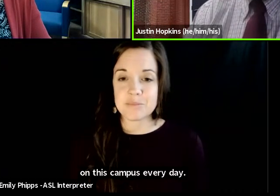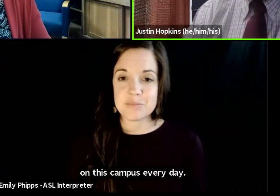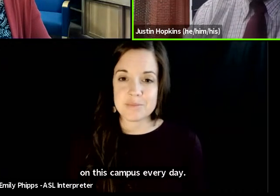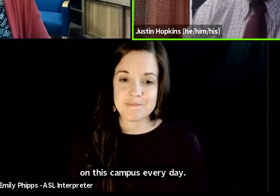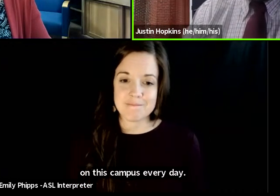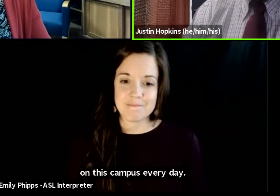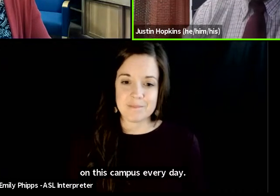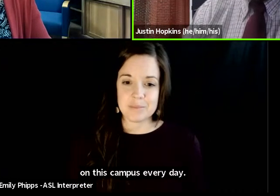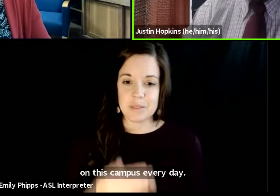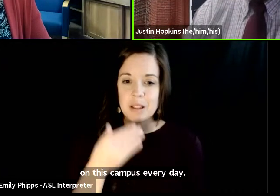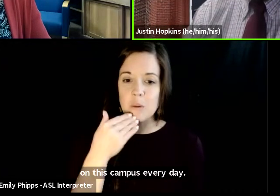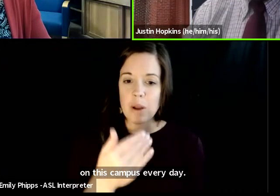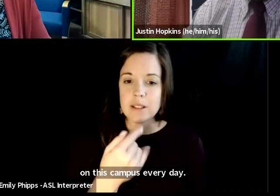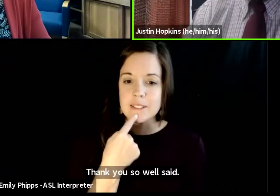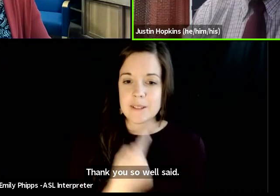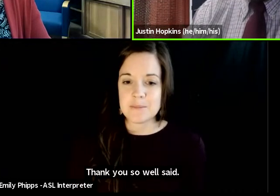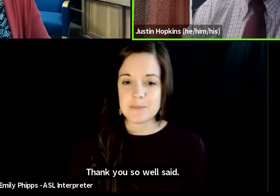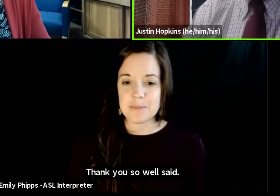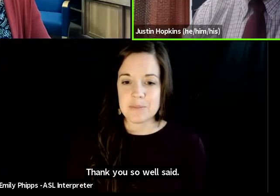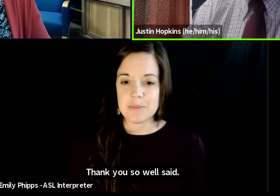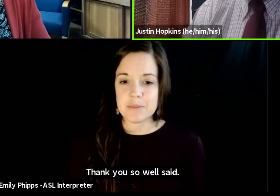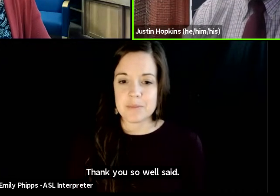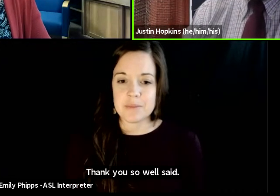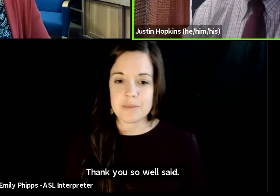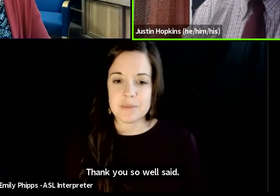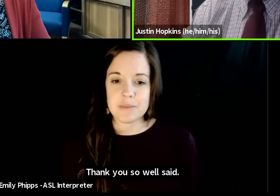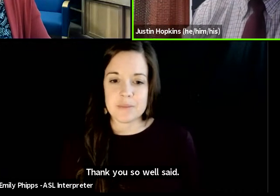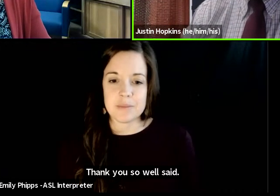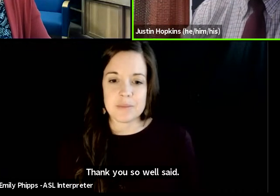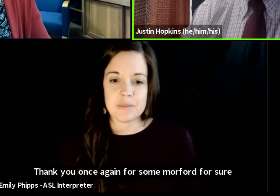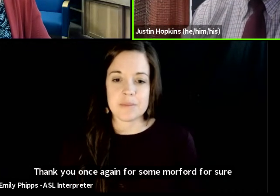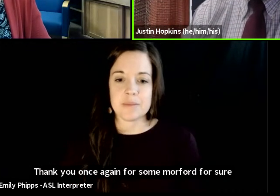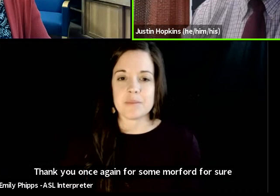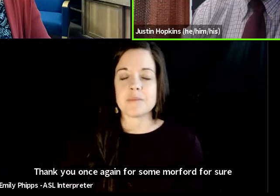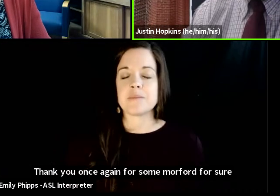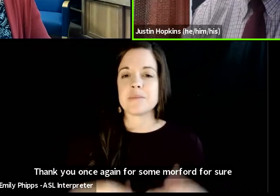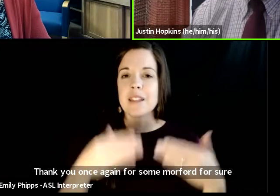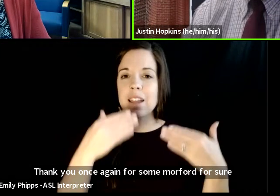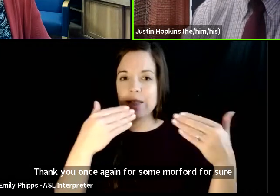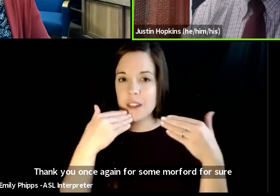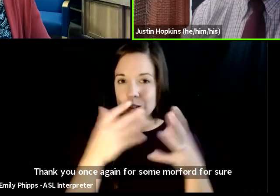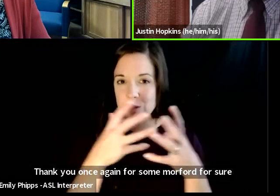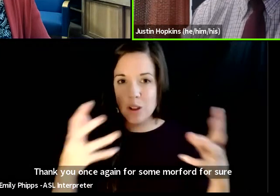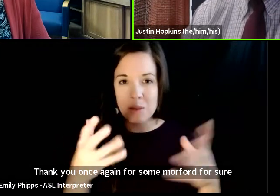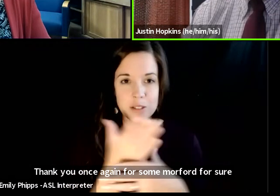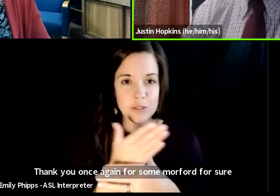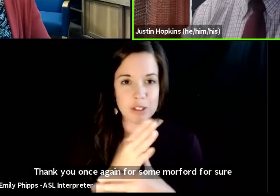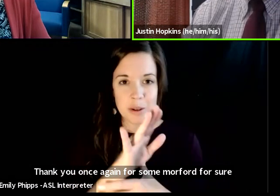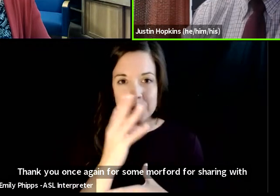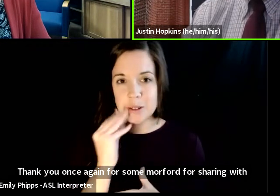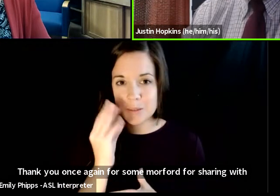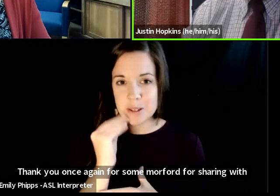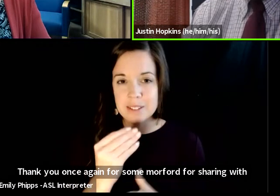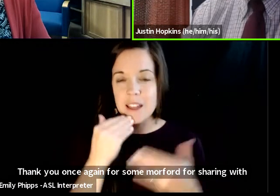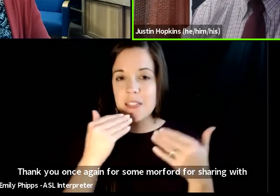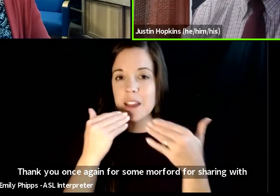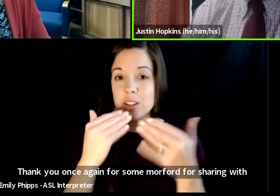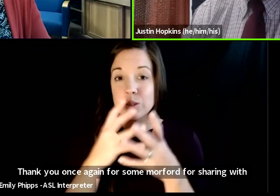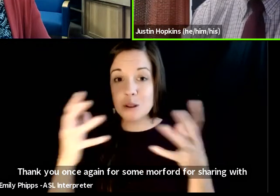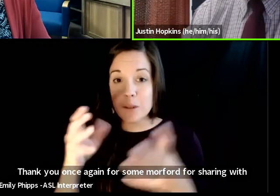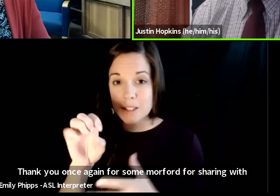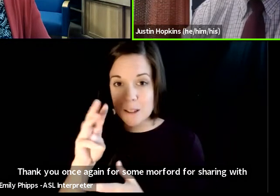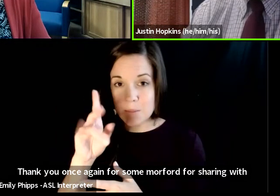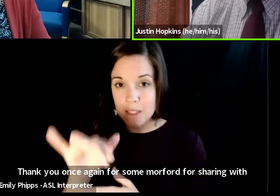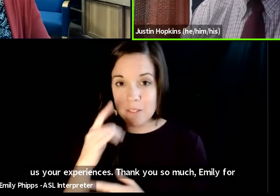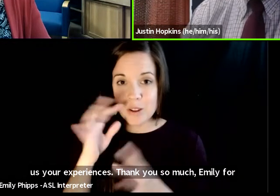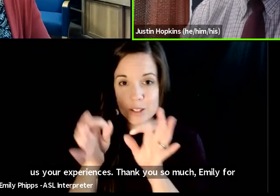well said. Thank you once again, Professor Morford, for sharing with us your experiences. Thank you so much, Emily, for